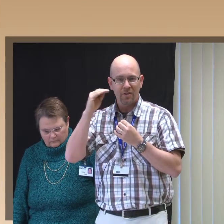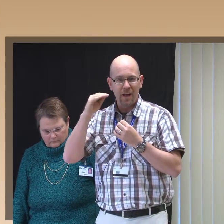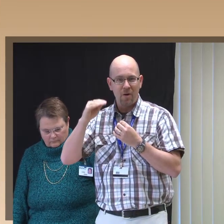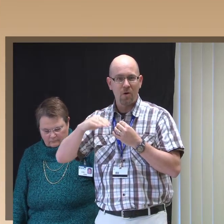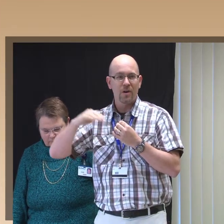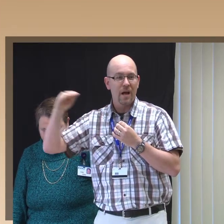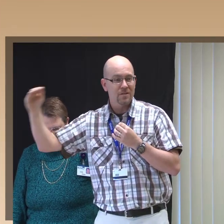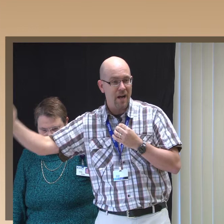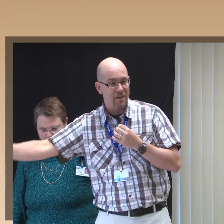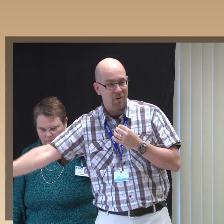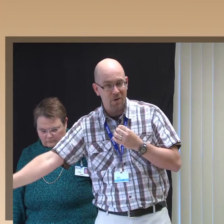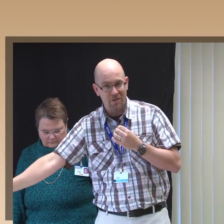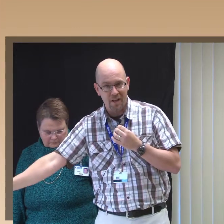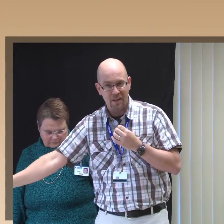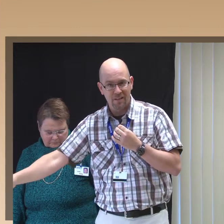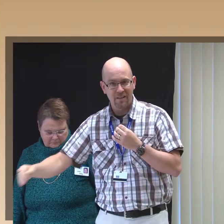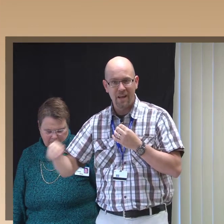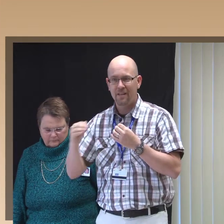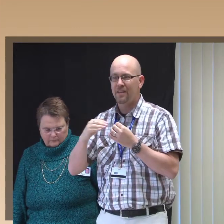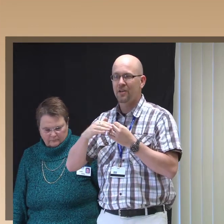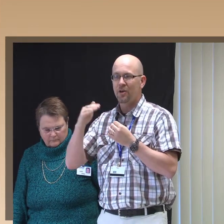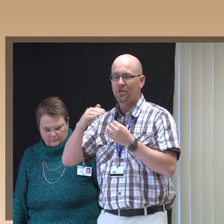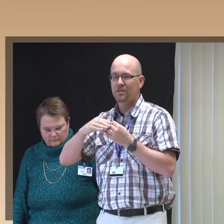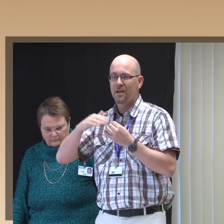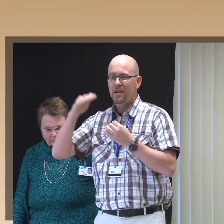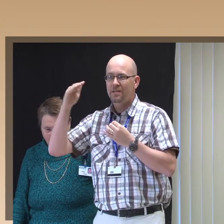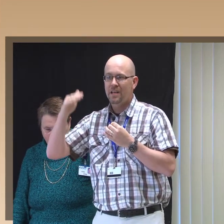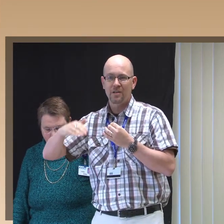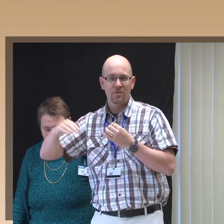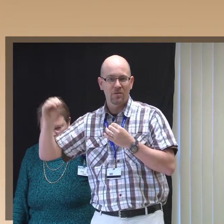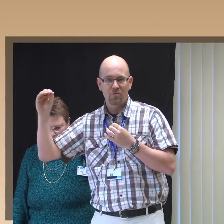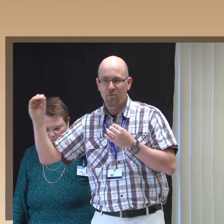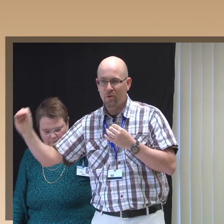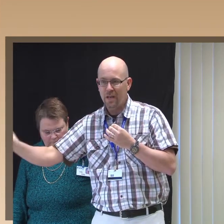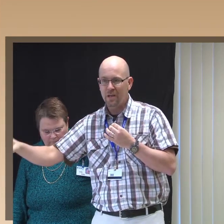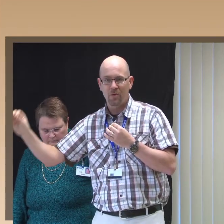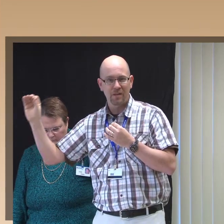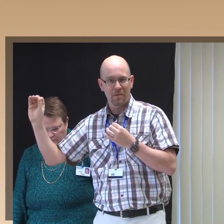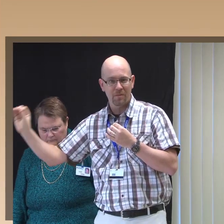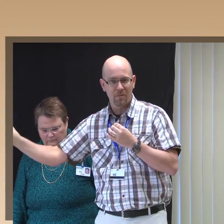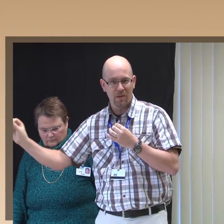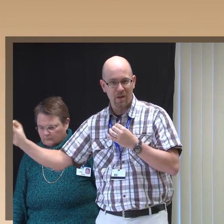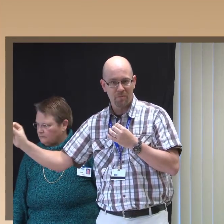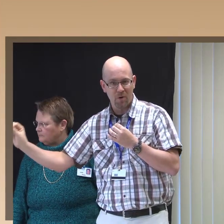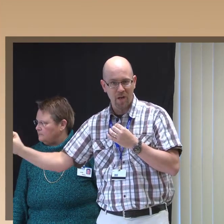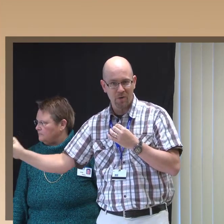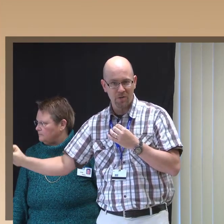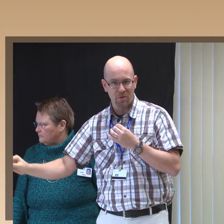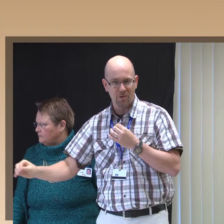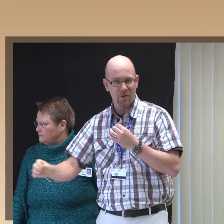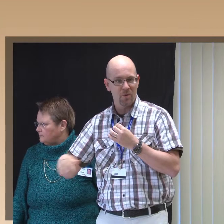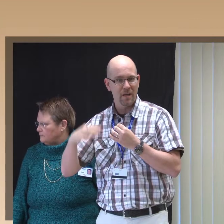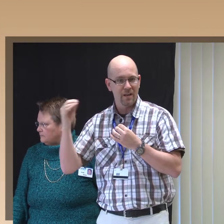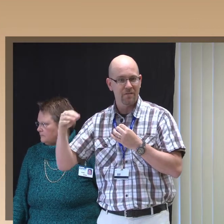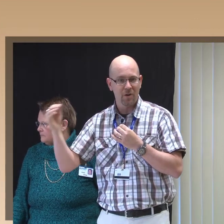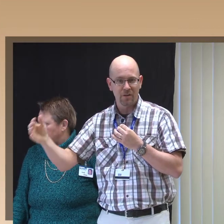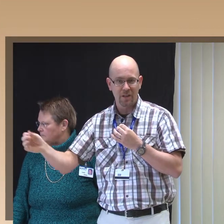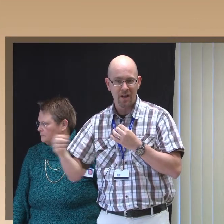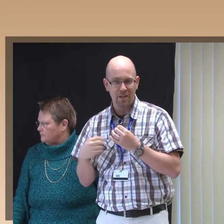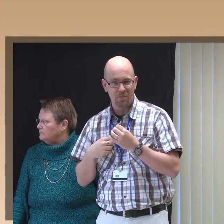ordered outside of the order set and then the nurse didn't read what the, the parameters were. So we inadvertently caused